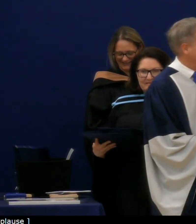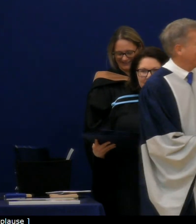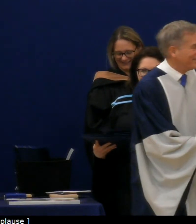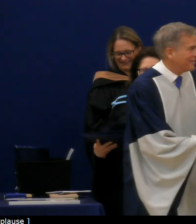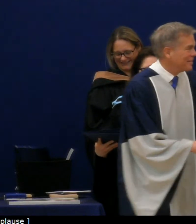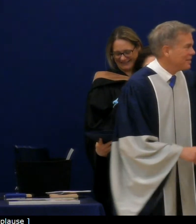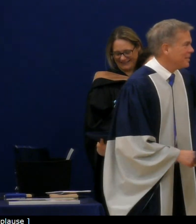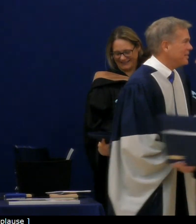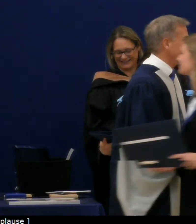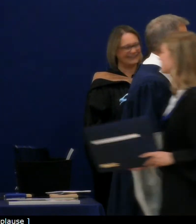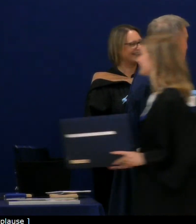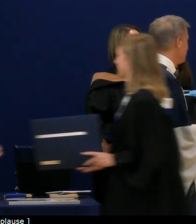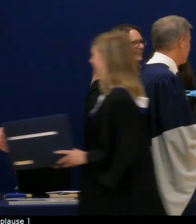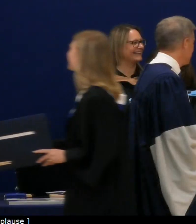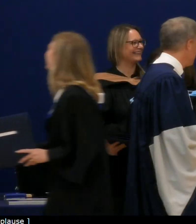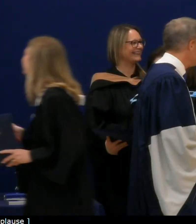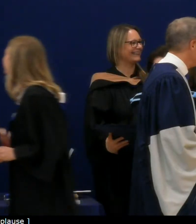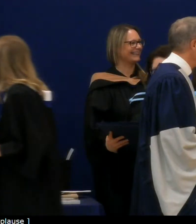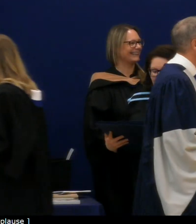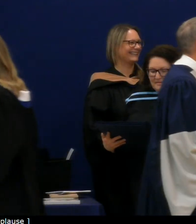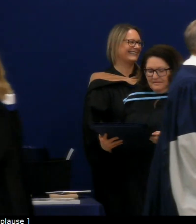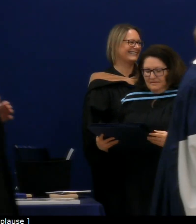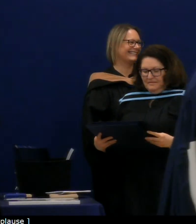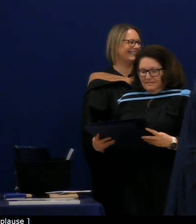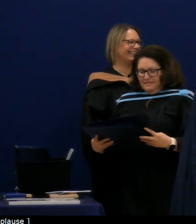Knox Key.